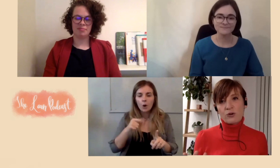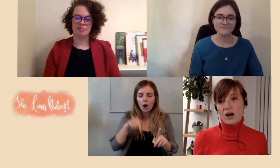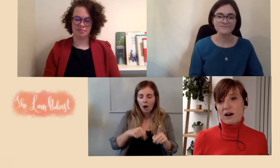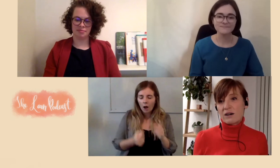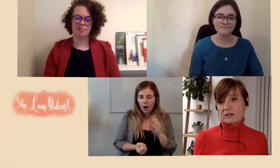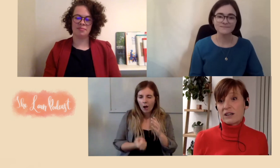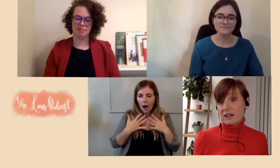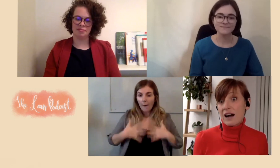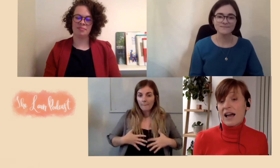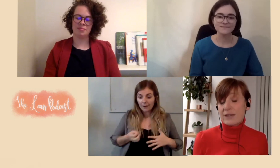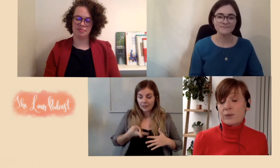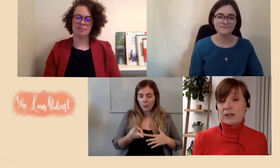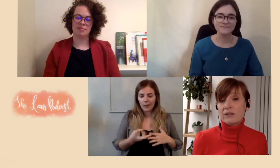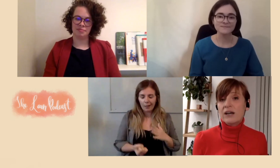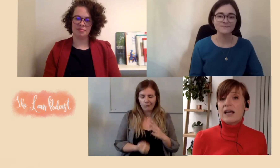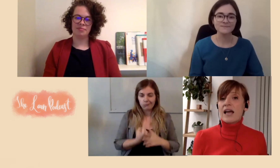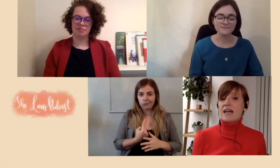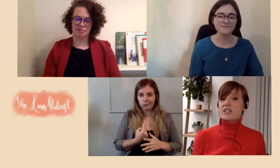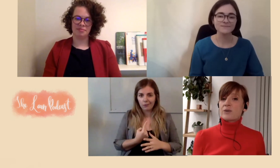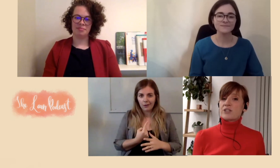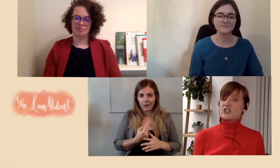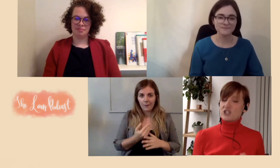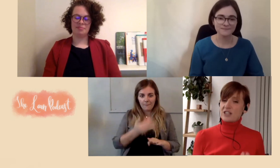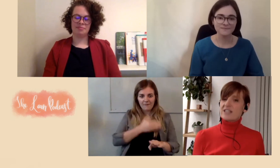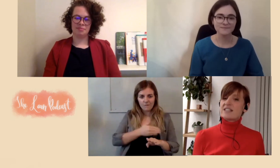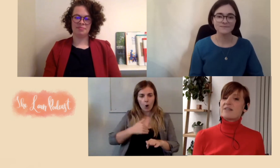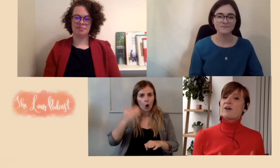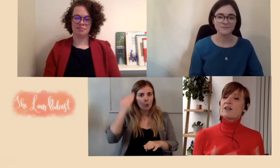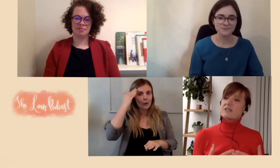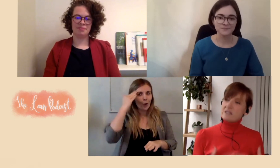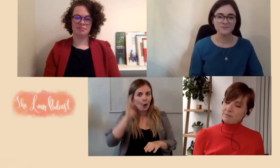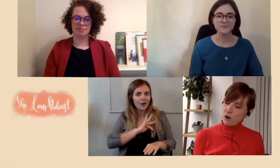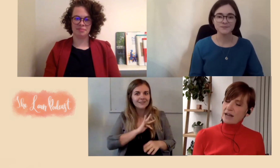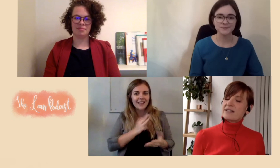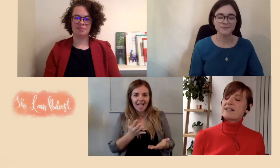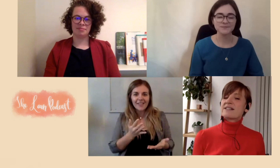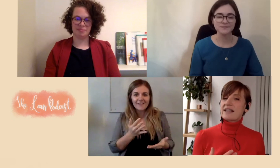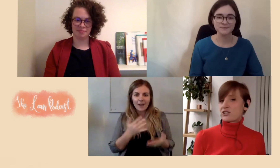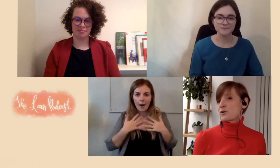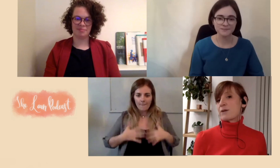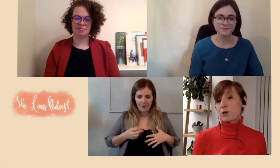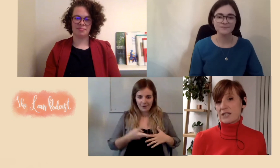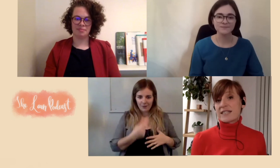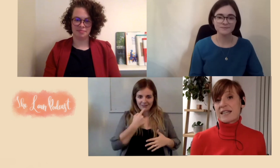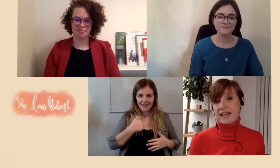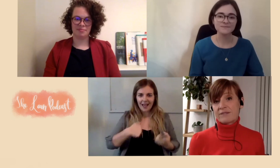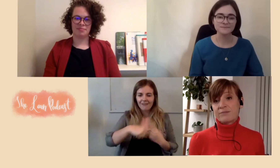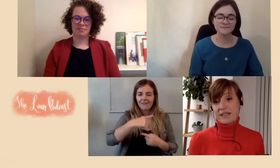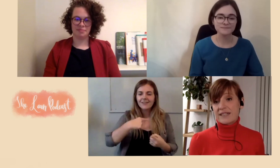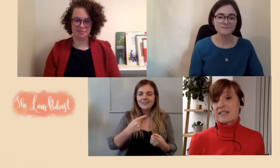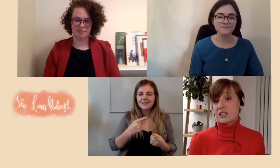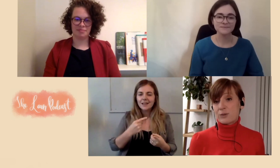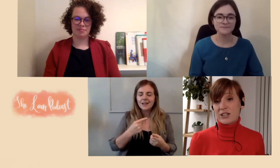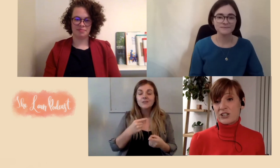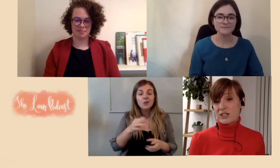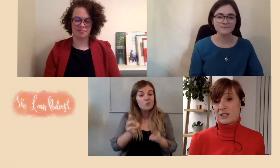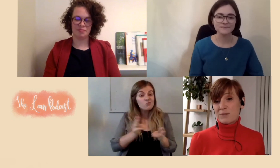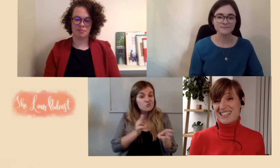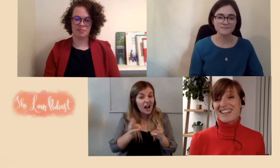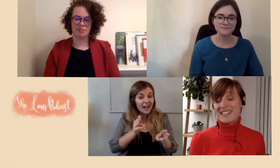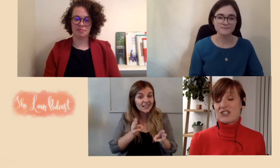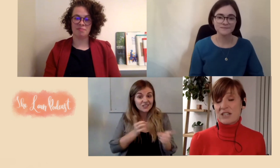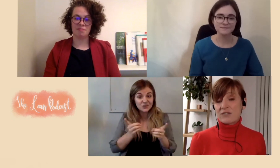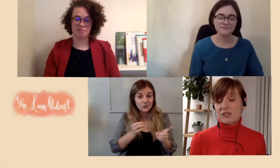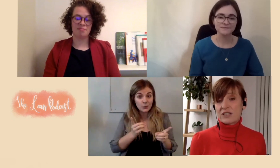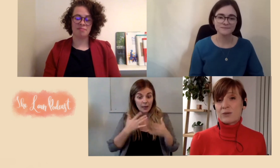scan in situations, particularly stressful situations, new situations like working online. And then that will